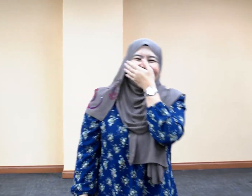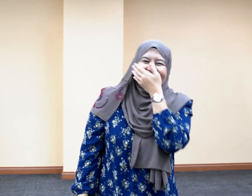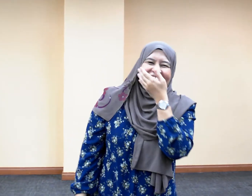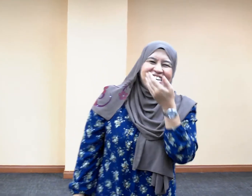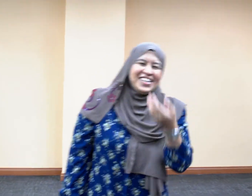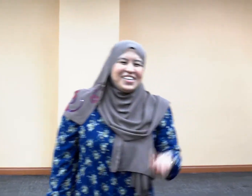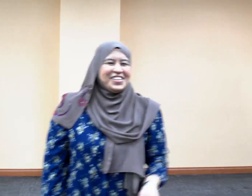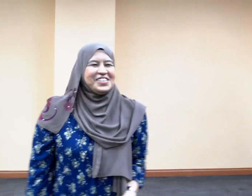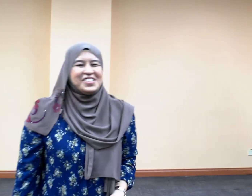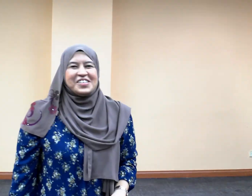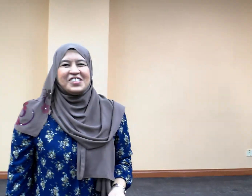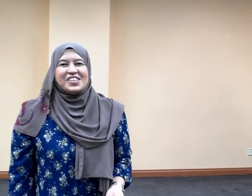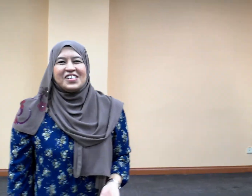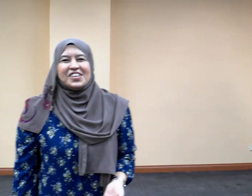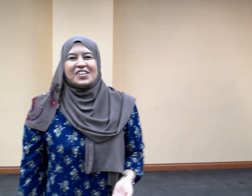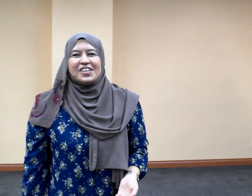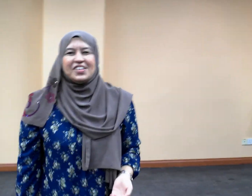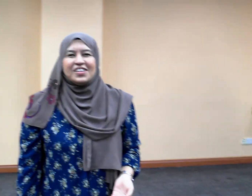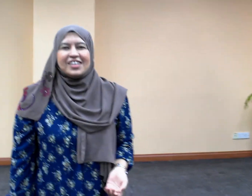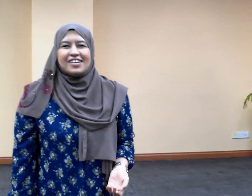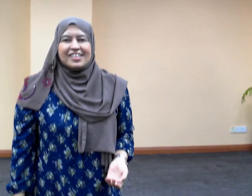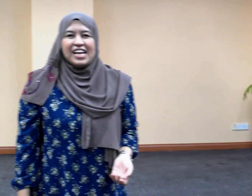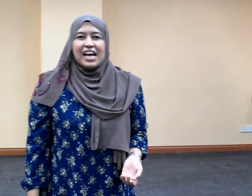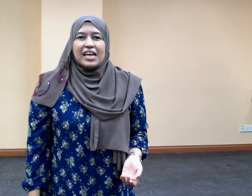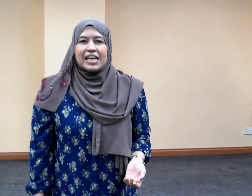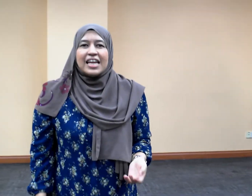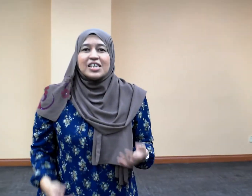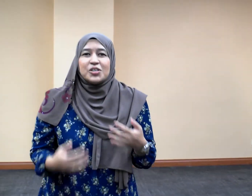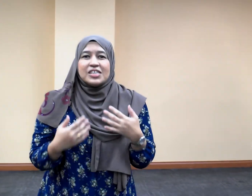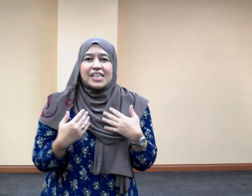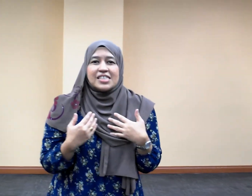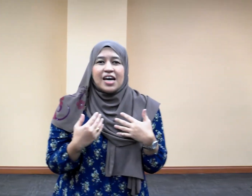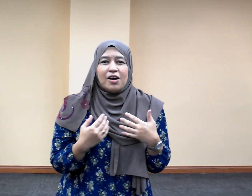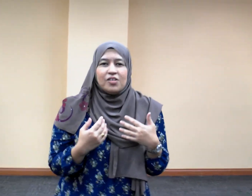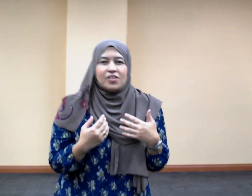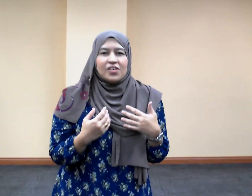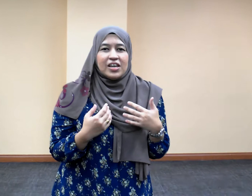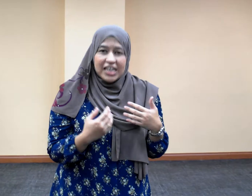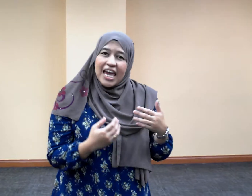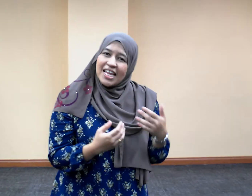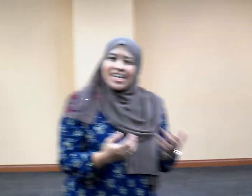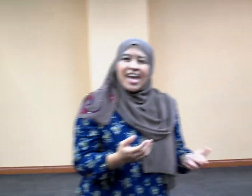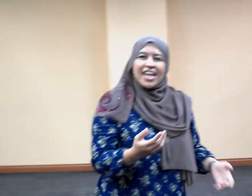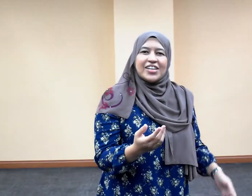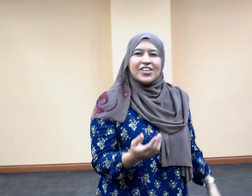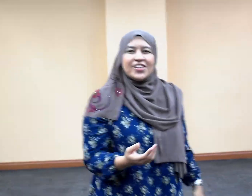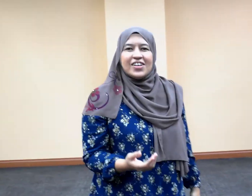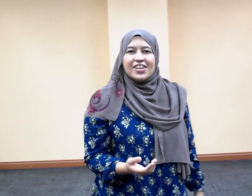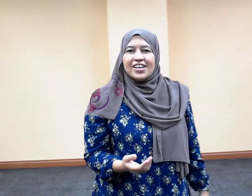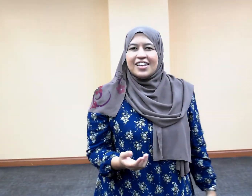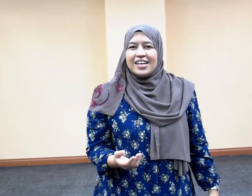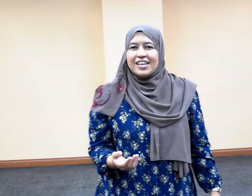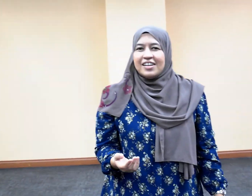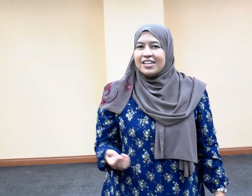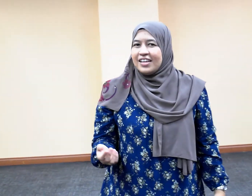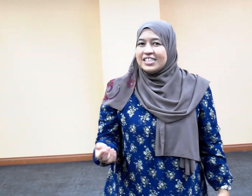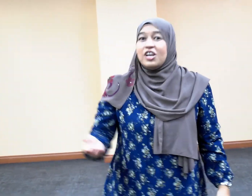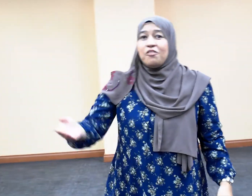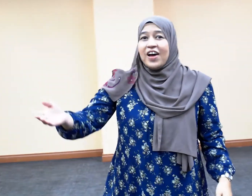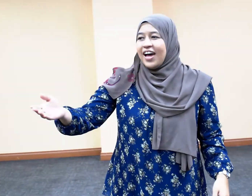Can you show That's how Can I show you touch house? Haa Yeah, just show, show, show to Ni Lofa